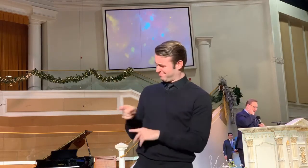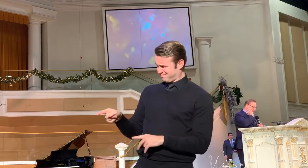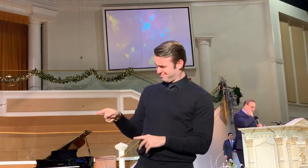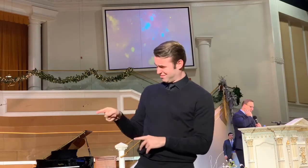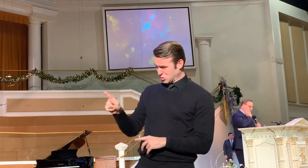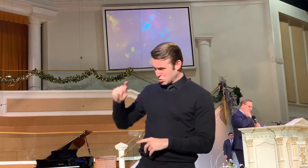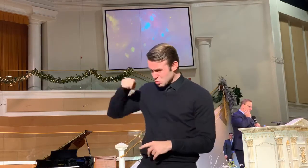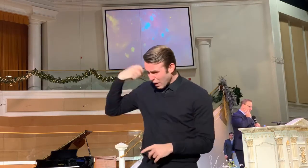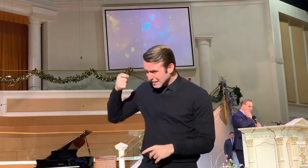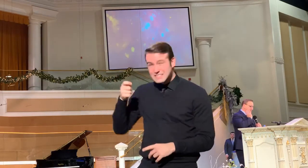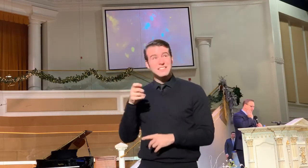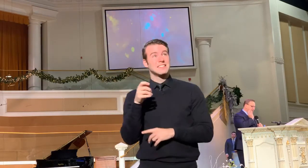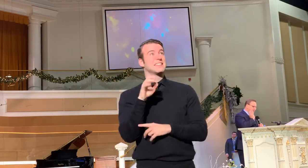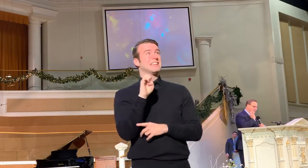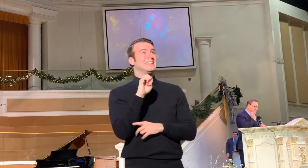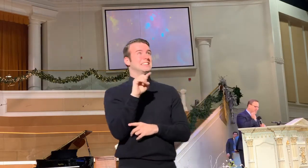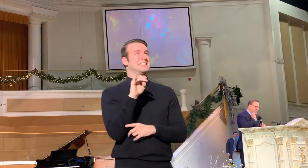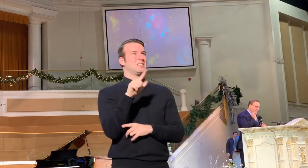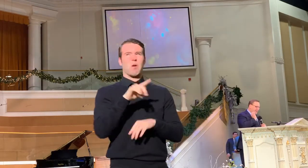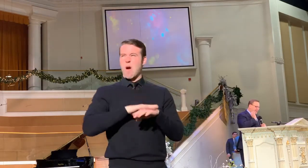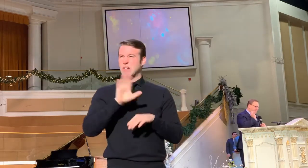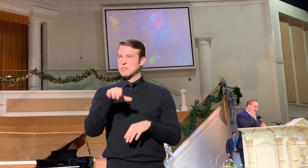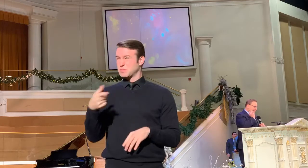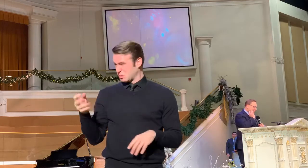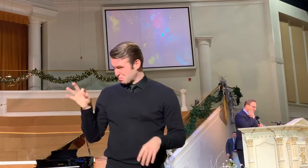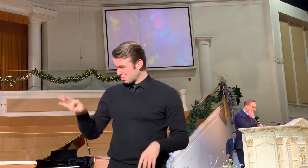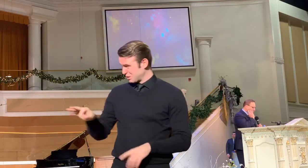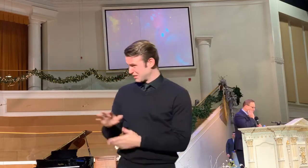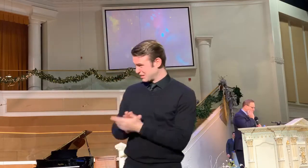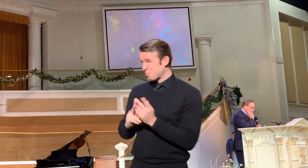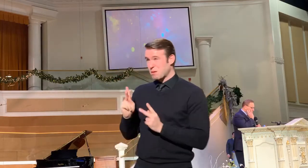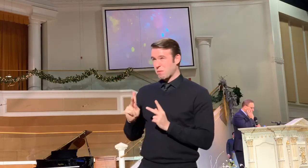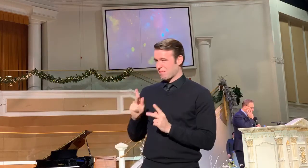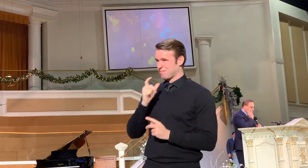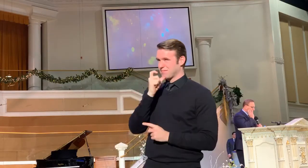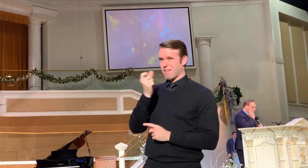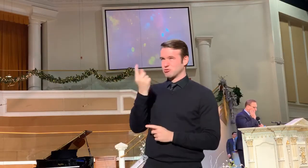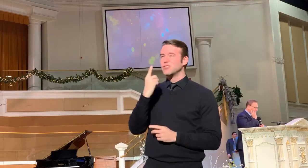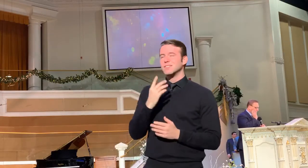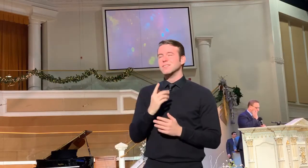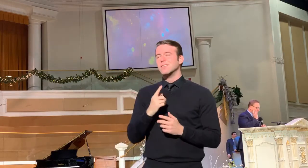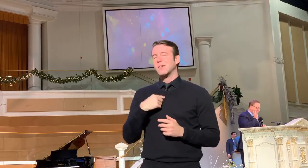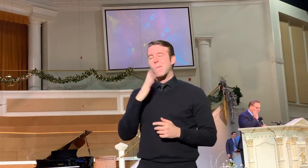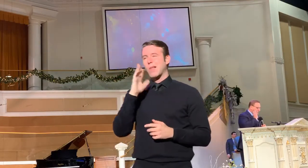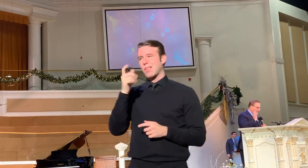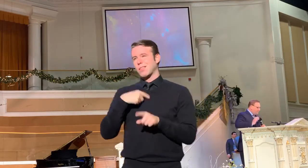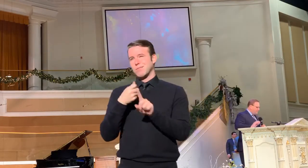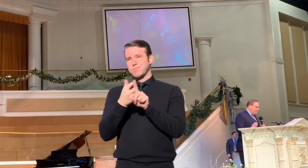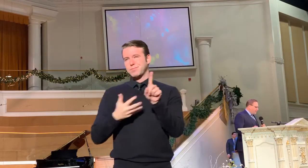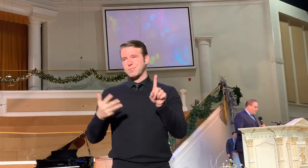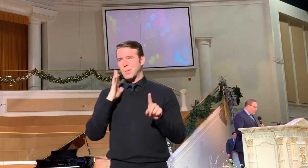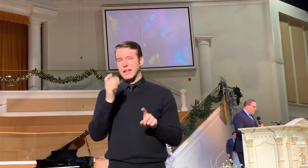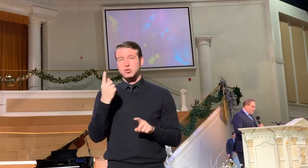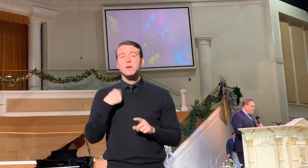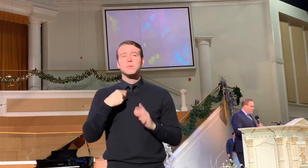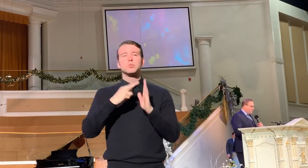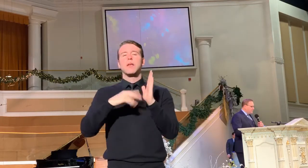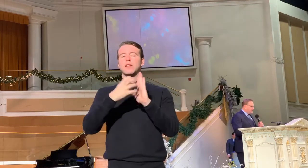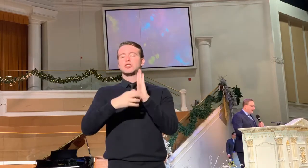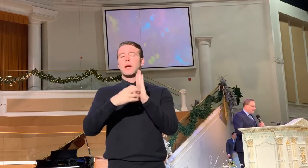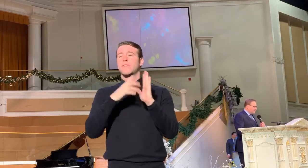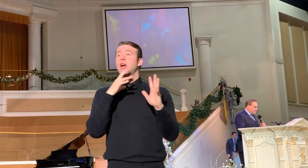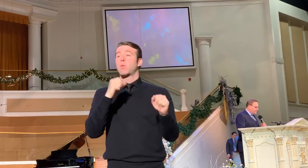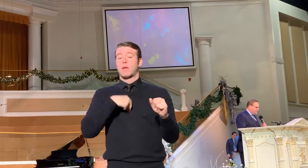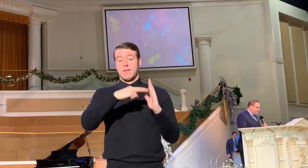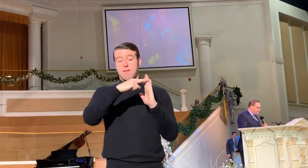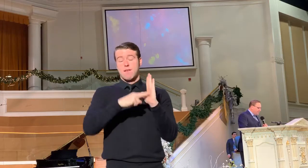his mind, preaching from Ezekiel. Amen. I'm going to read this chapter very quickly, and I want